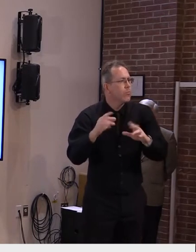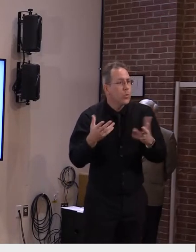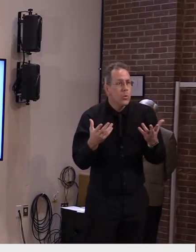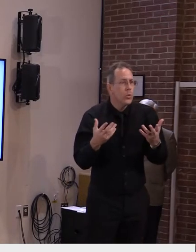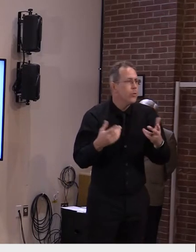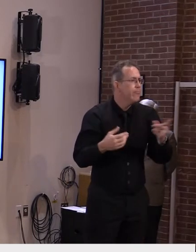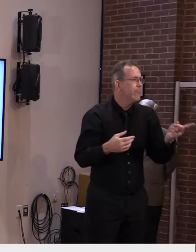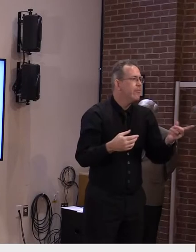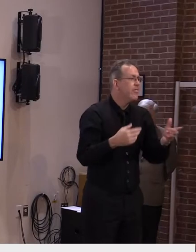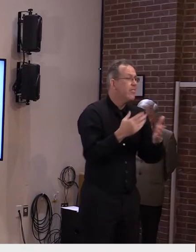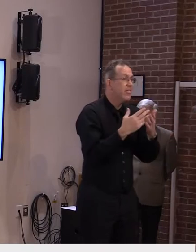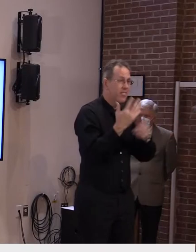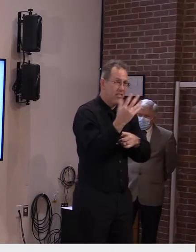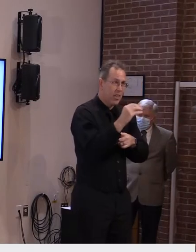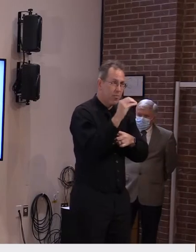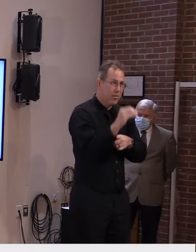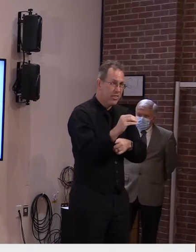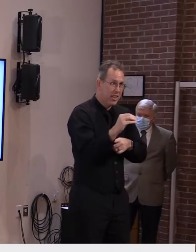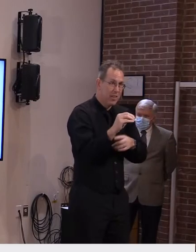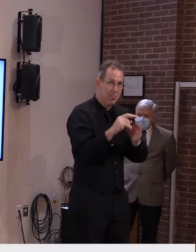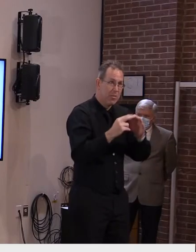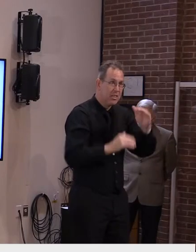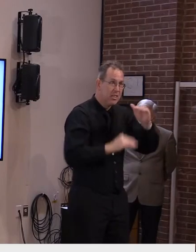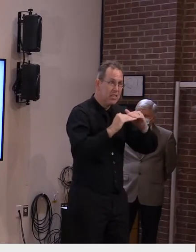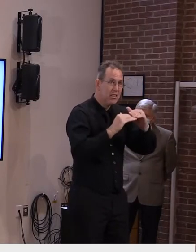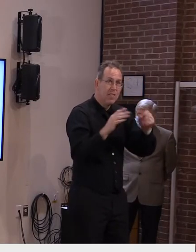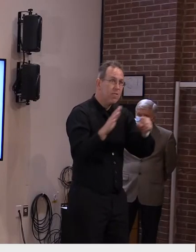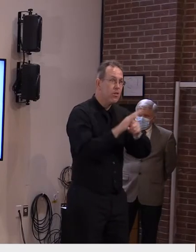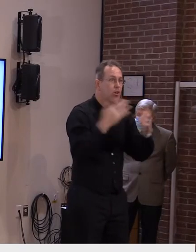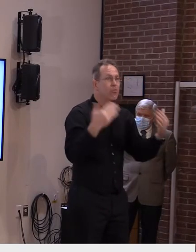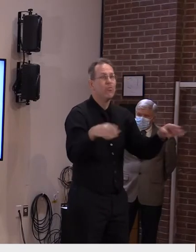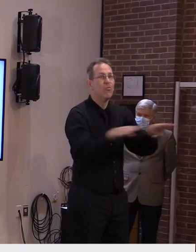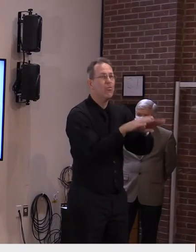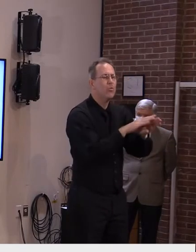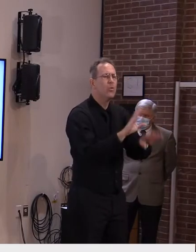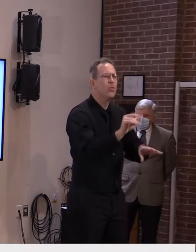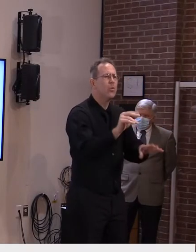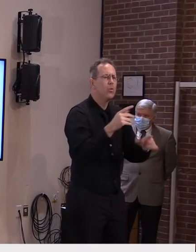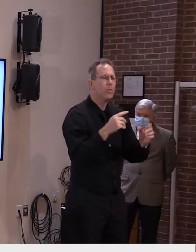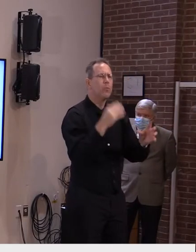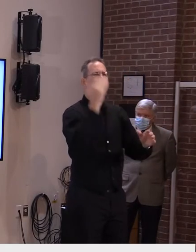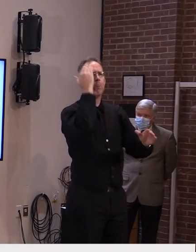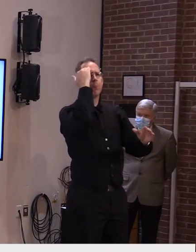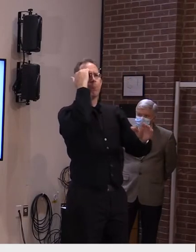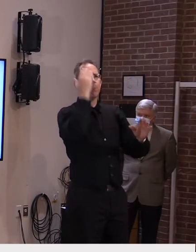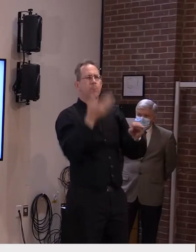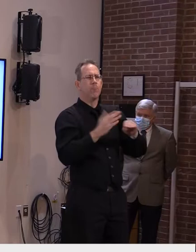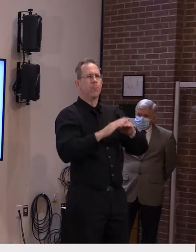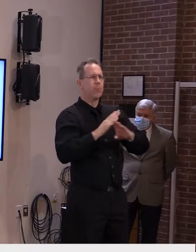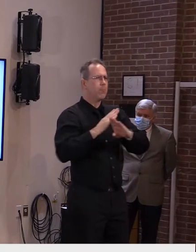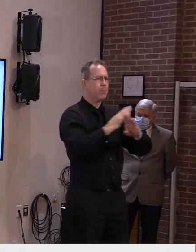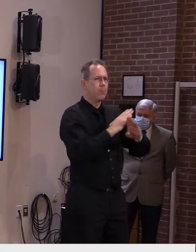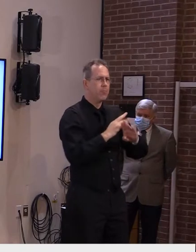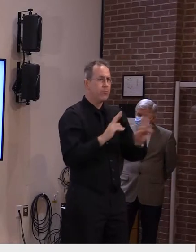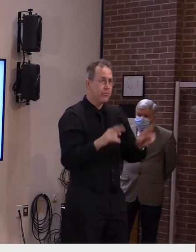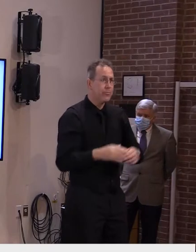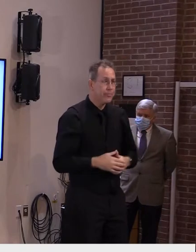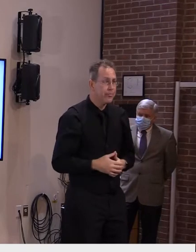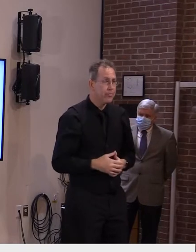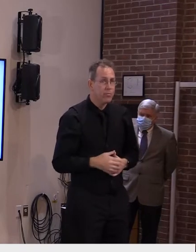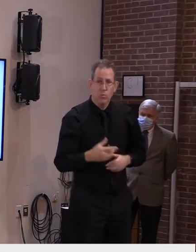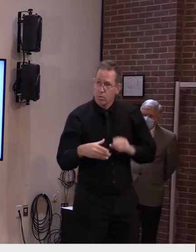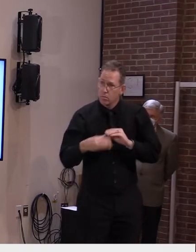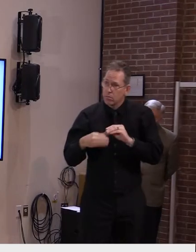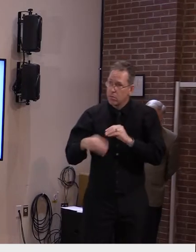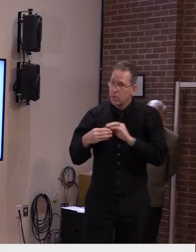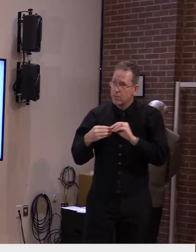the prime force that would generate that. I think Commissioner Pichak wants to add